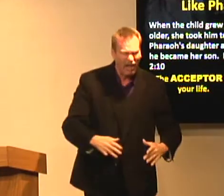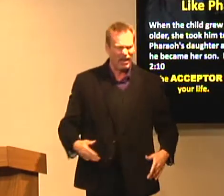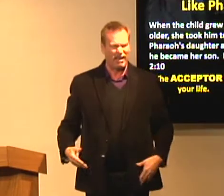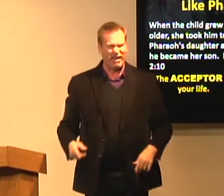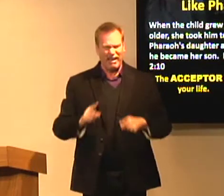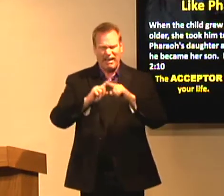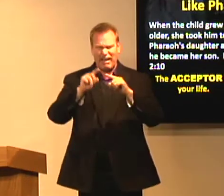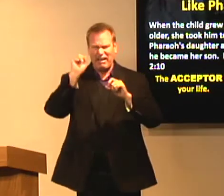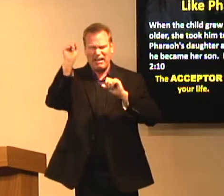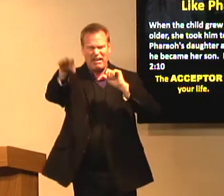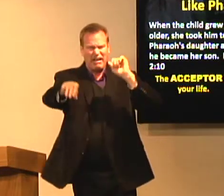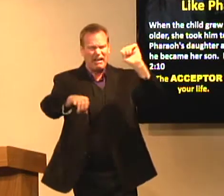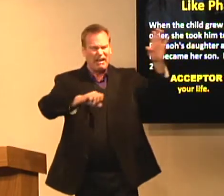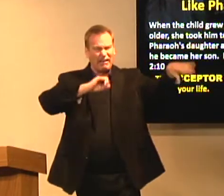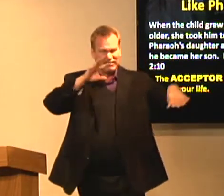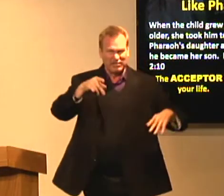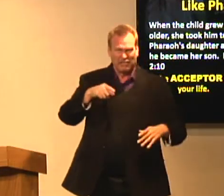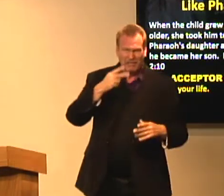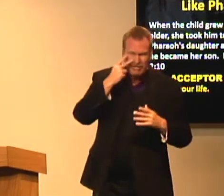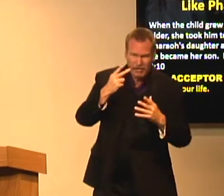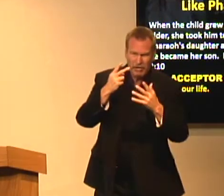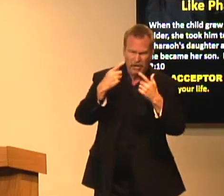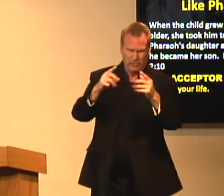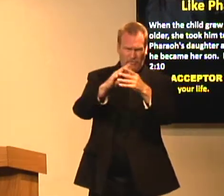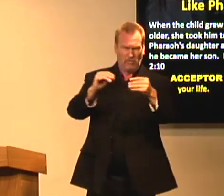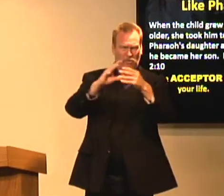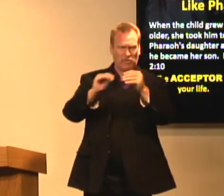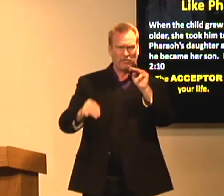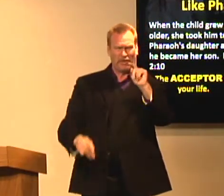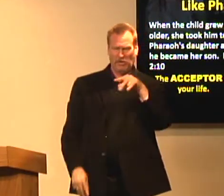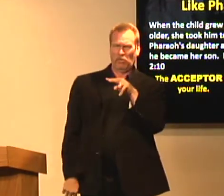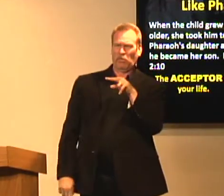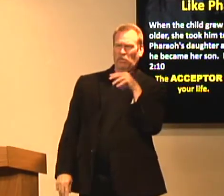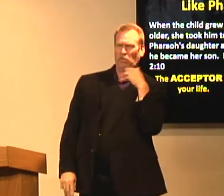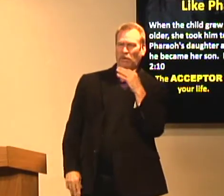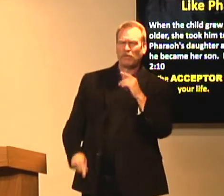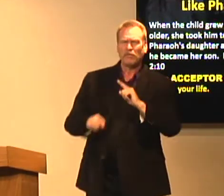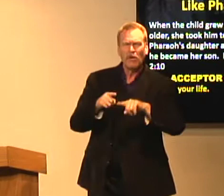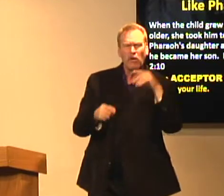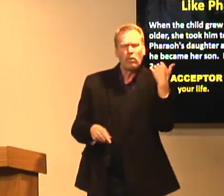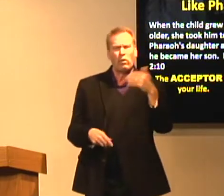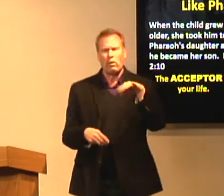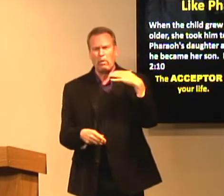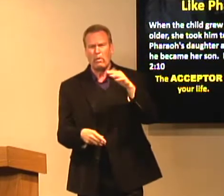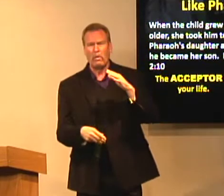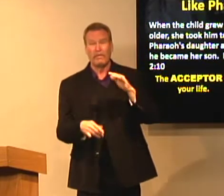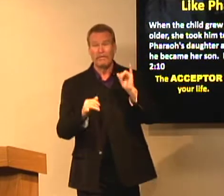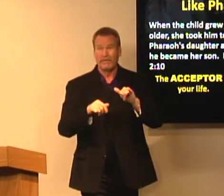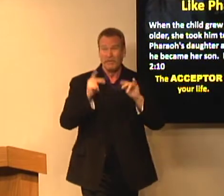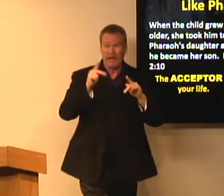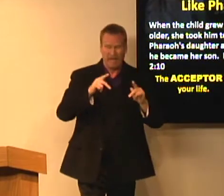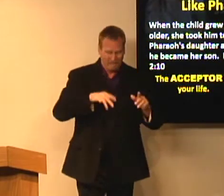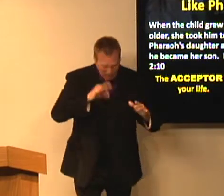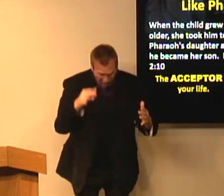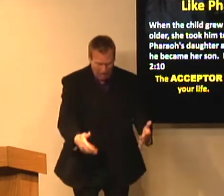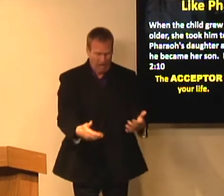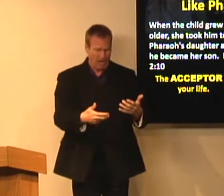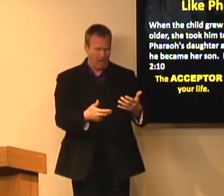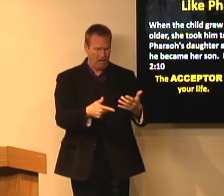find them. I mean, imagine putting a child in the trash and more trash is put upon them, and you see these stories like this in the news all the time,